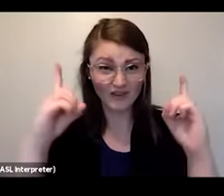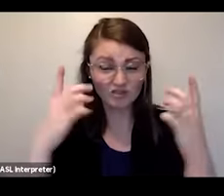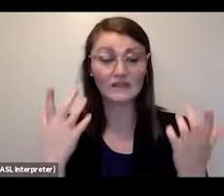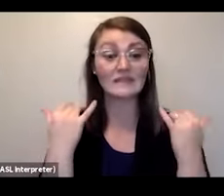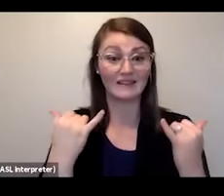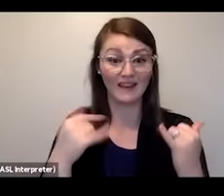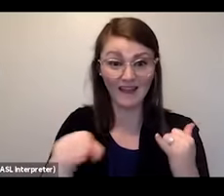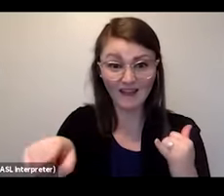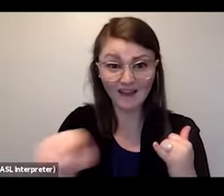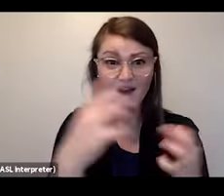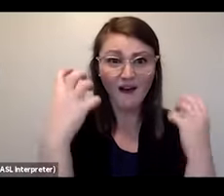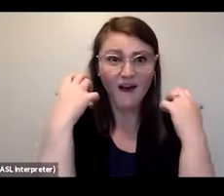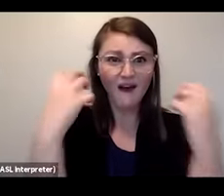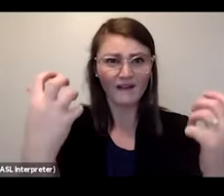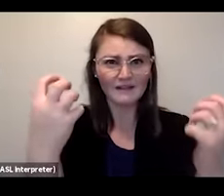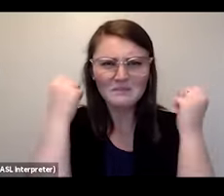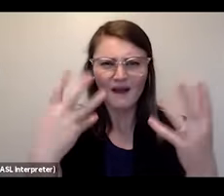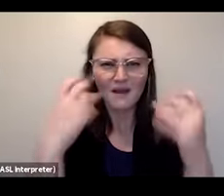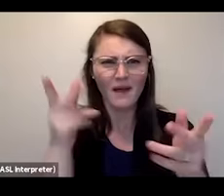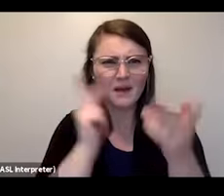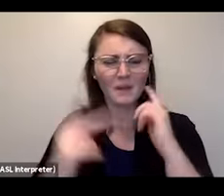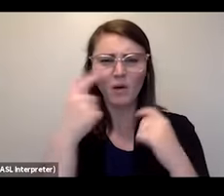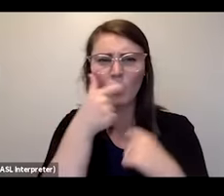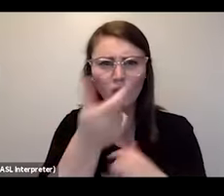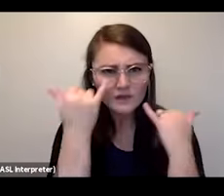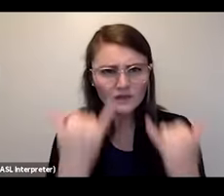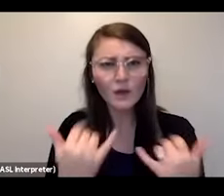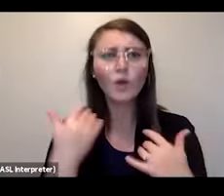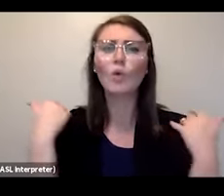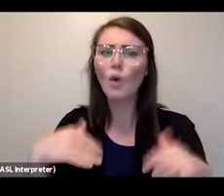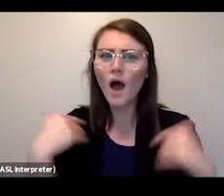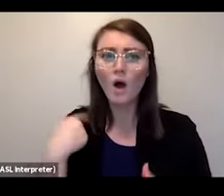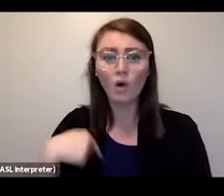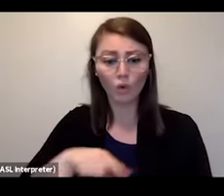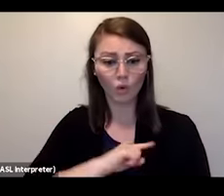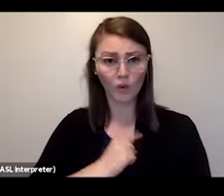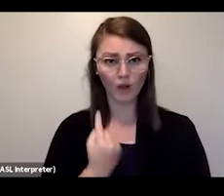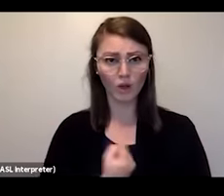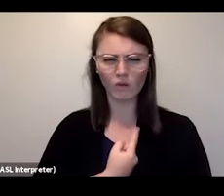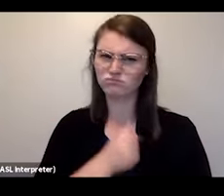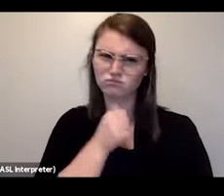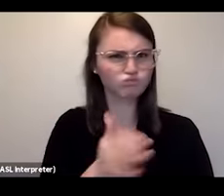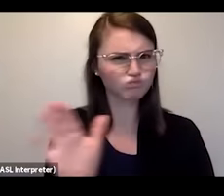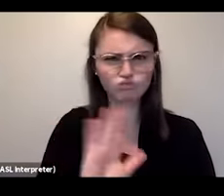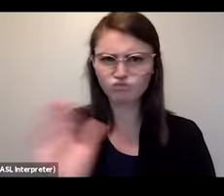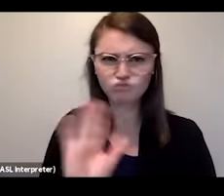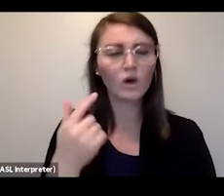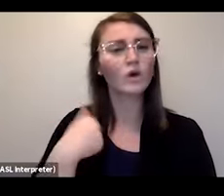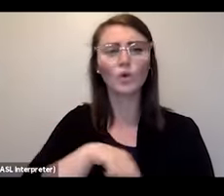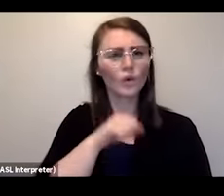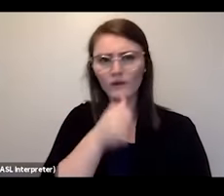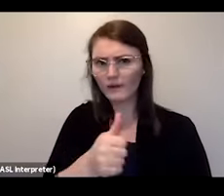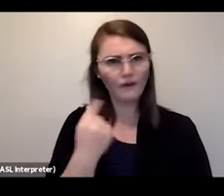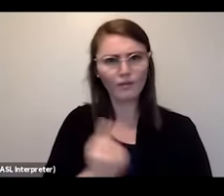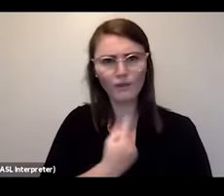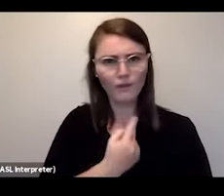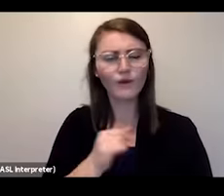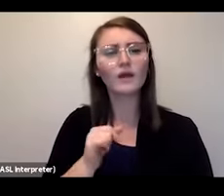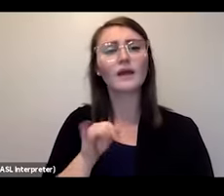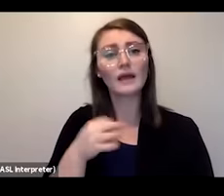as an overwhelming indication that we are not alone, nor can we pretend to be if we seek